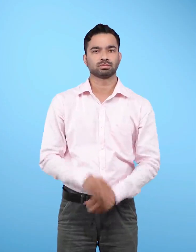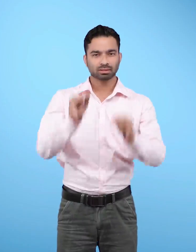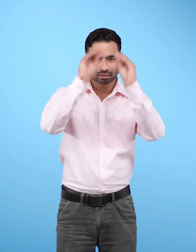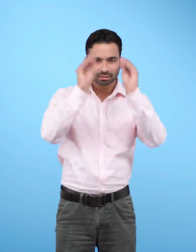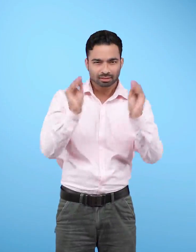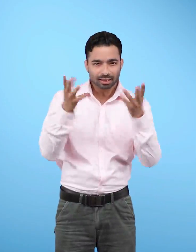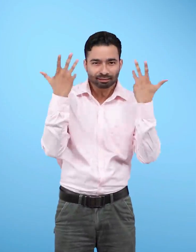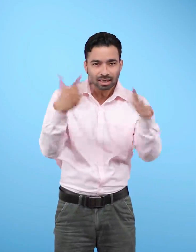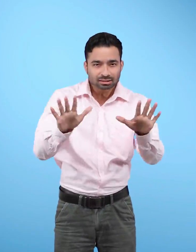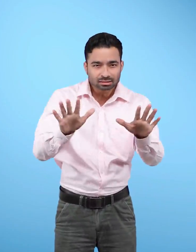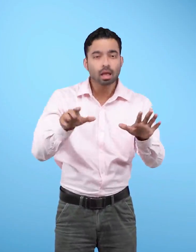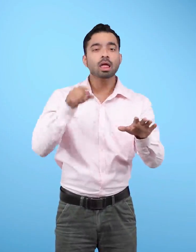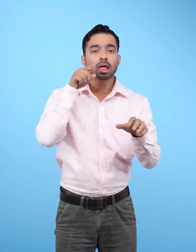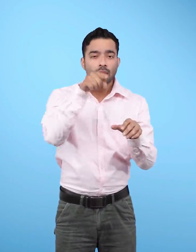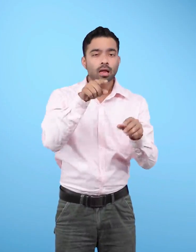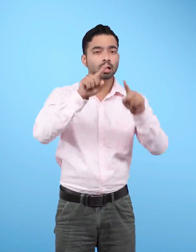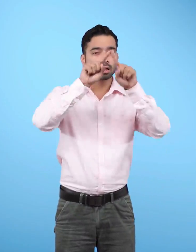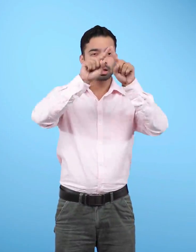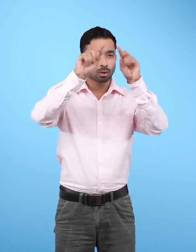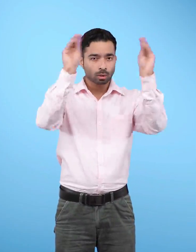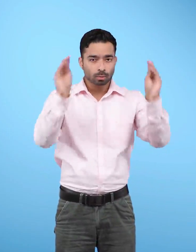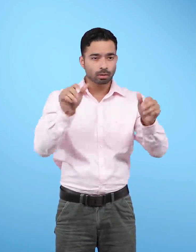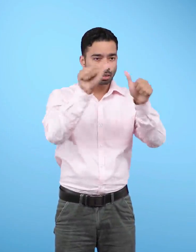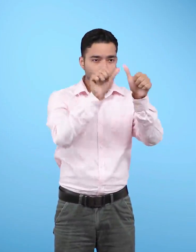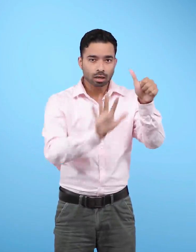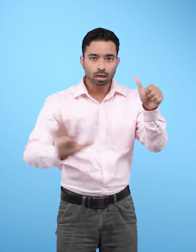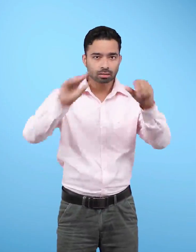Which shape has the biggest area?